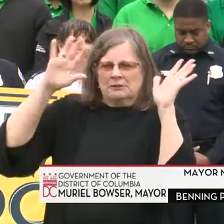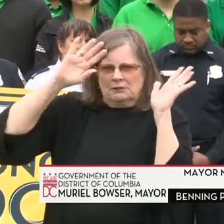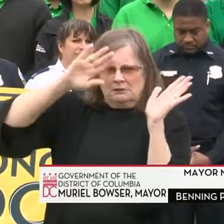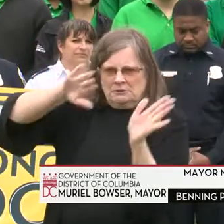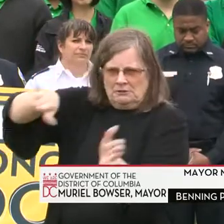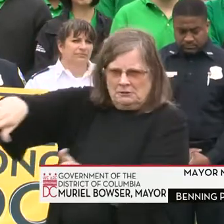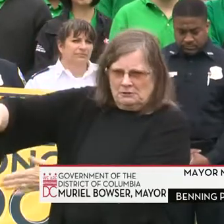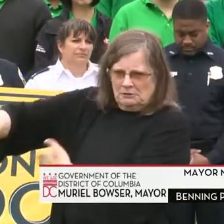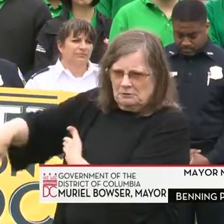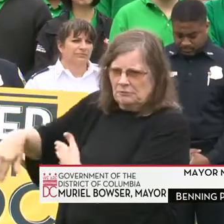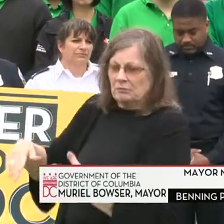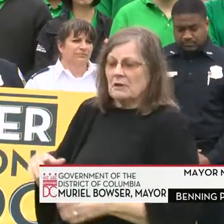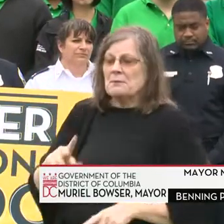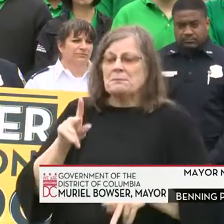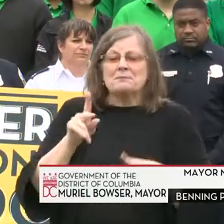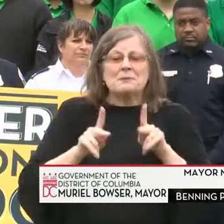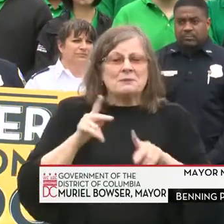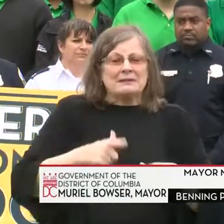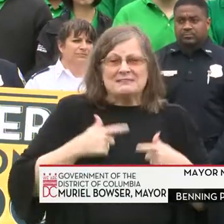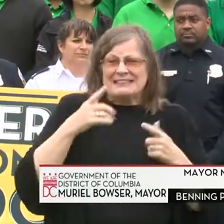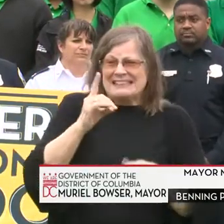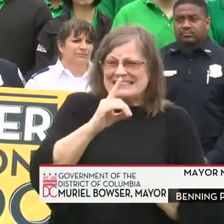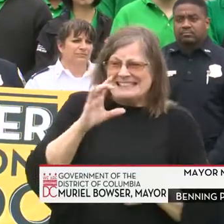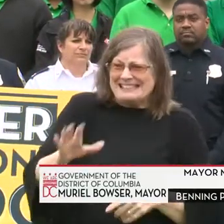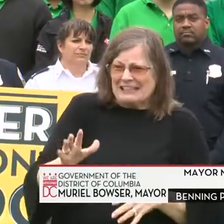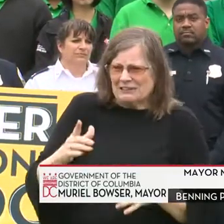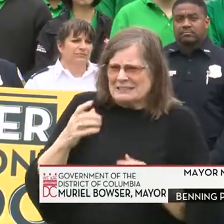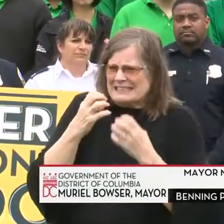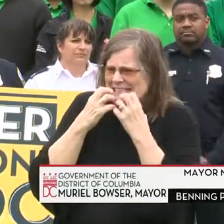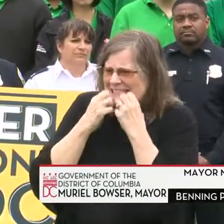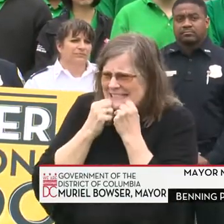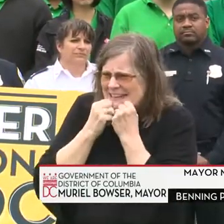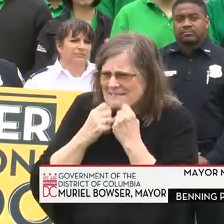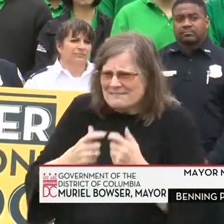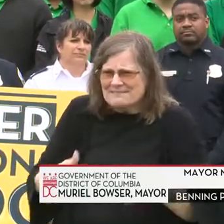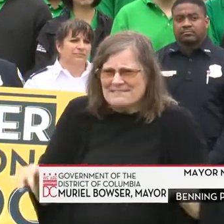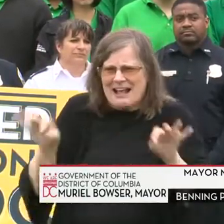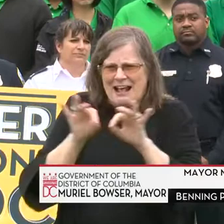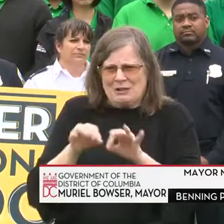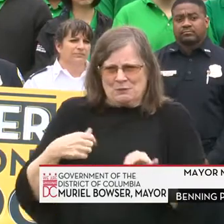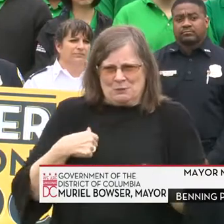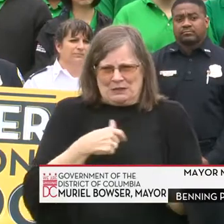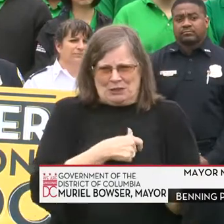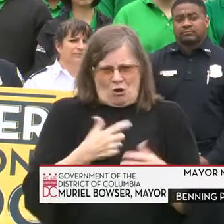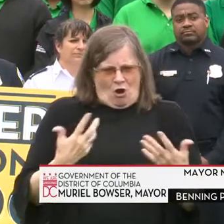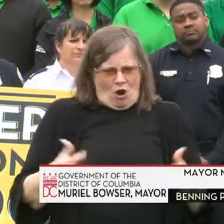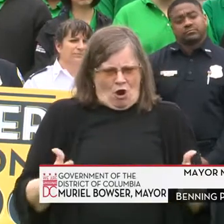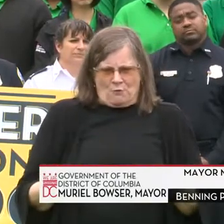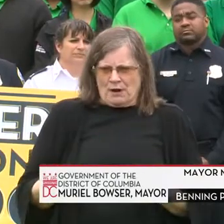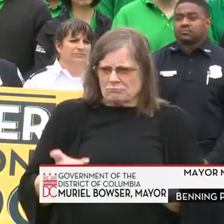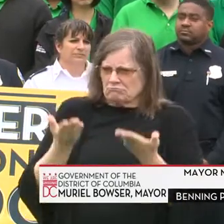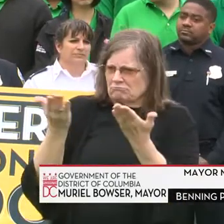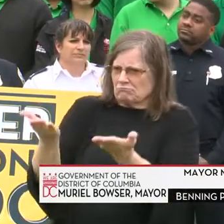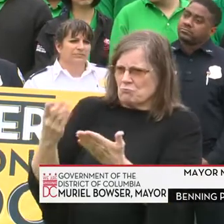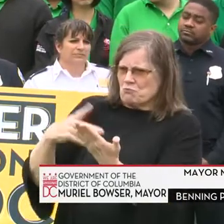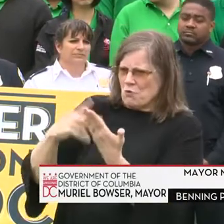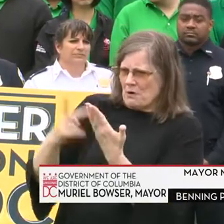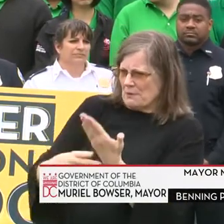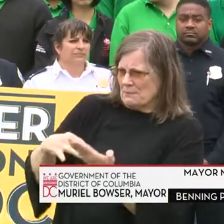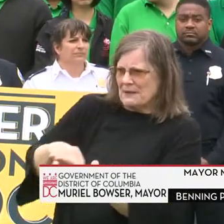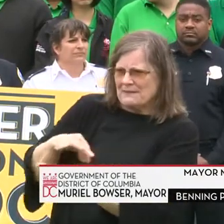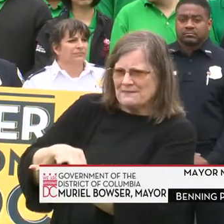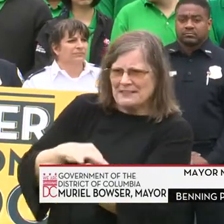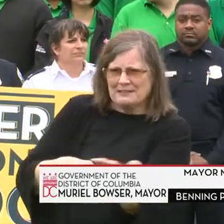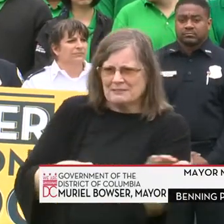some very valuable programs that we're already offering, or some benefit that they qualify for but that they